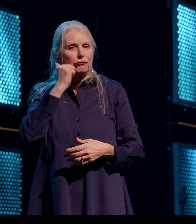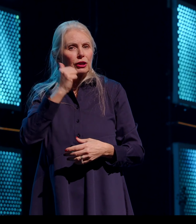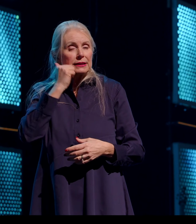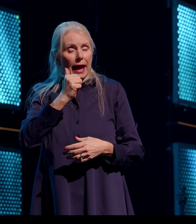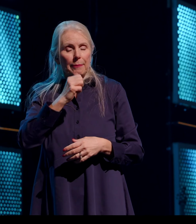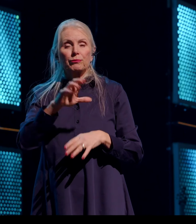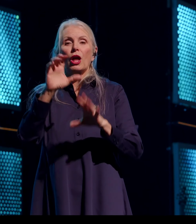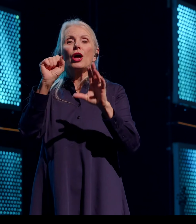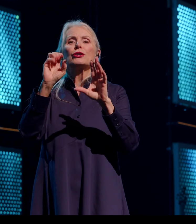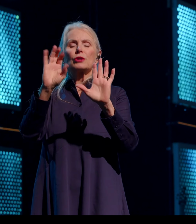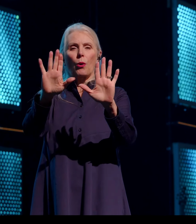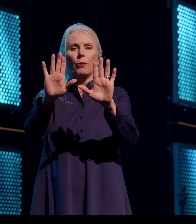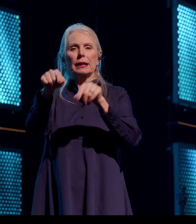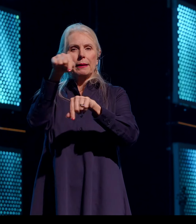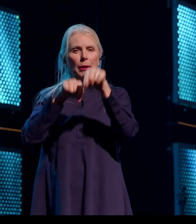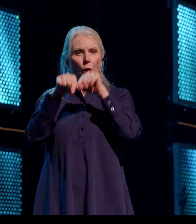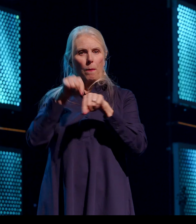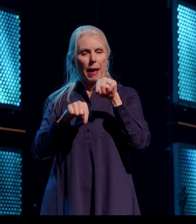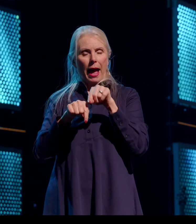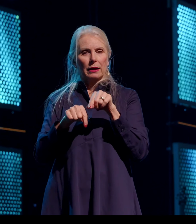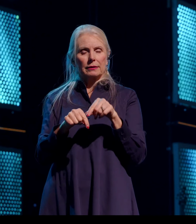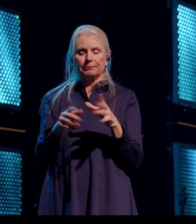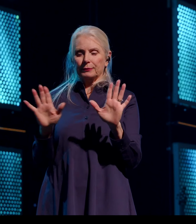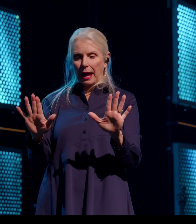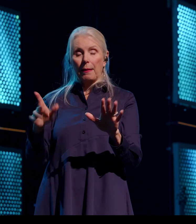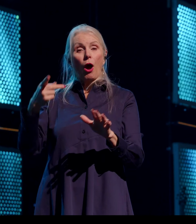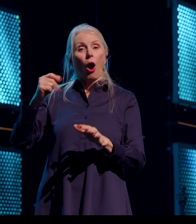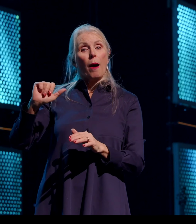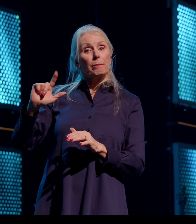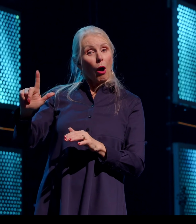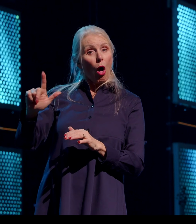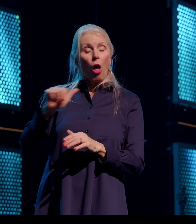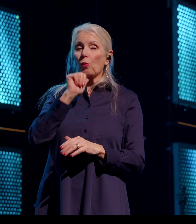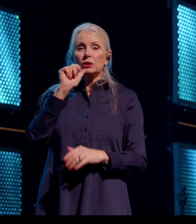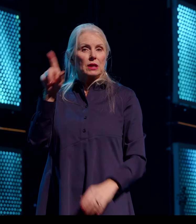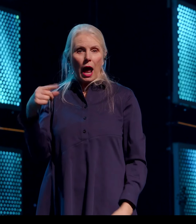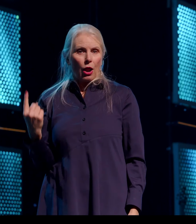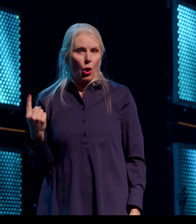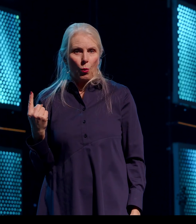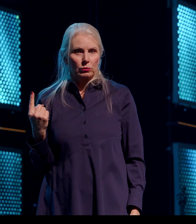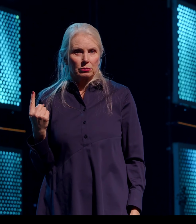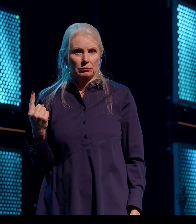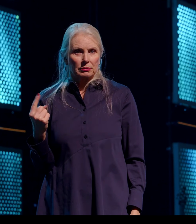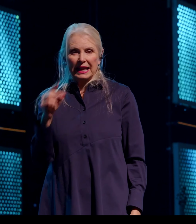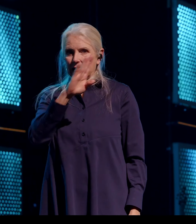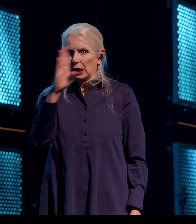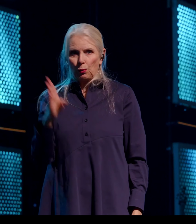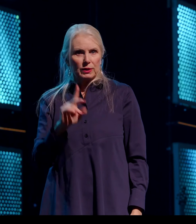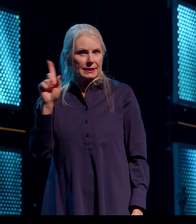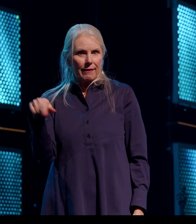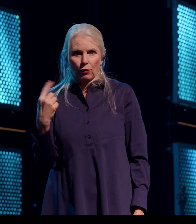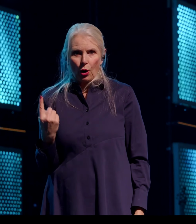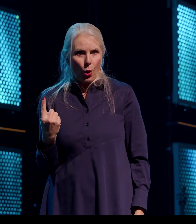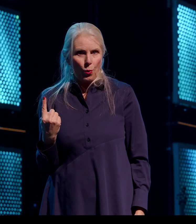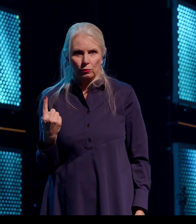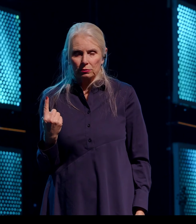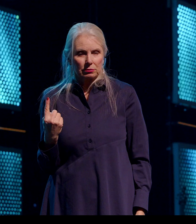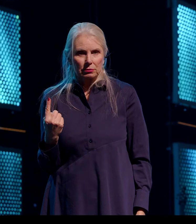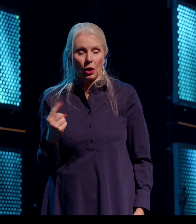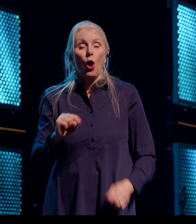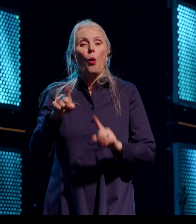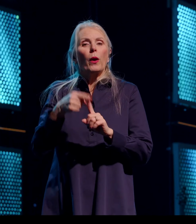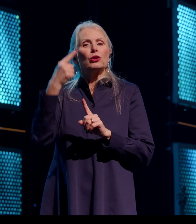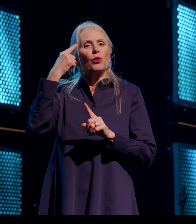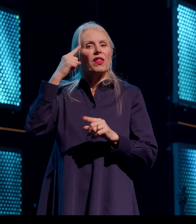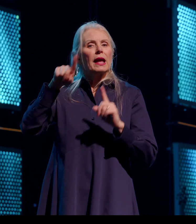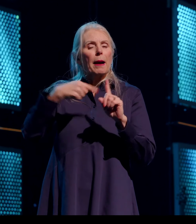A couple observations here. Paul didn't do ministry alone. Never did ministry alone. When you think